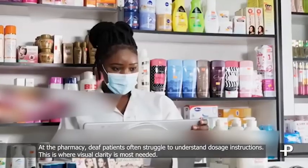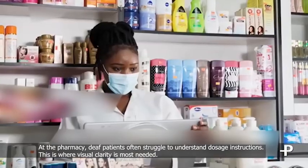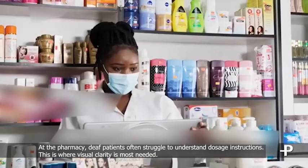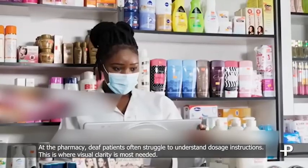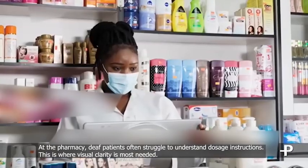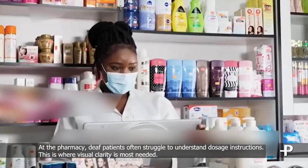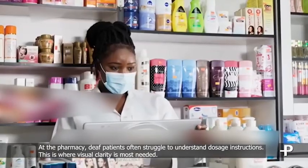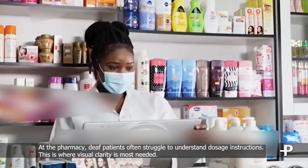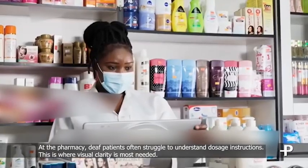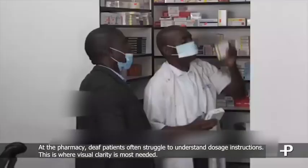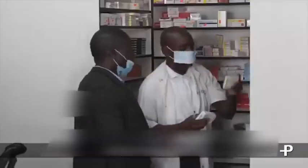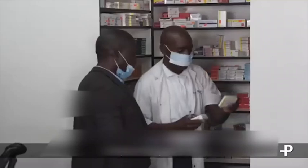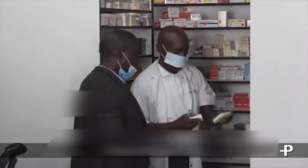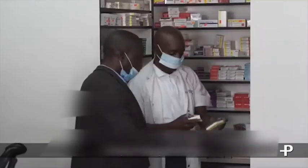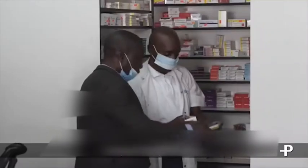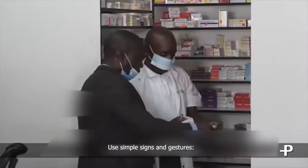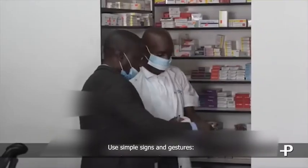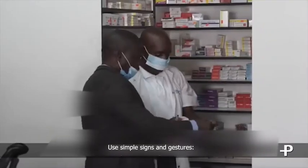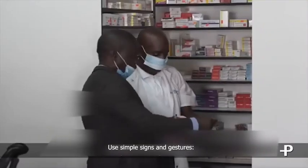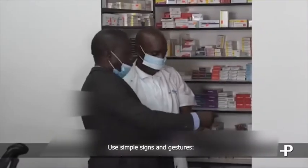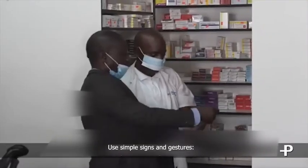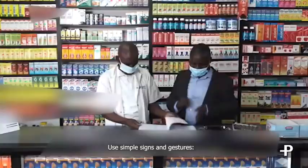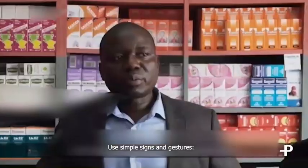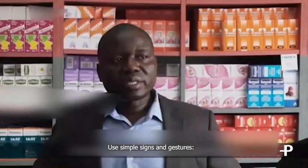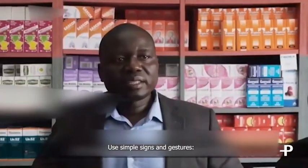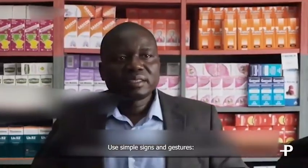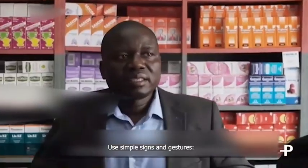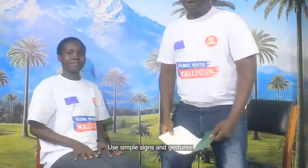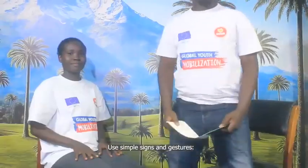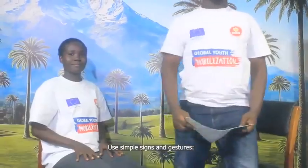clarity is most needed. Use simple signs and gestures.